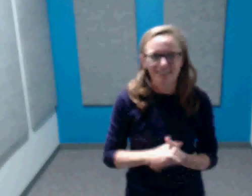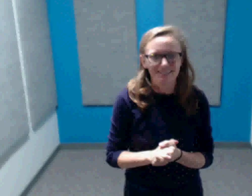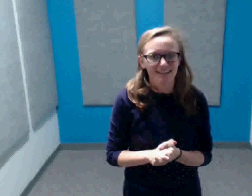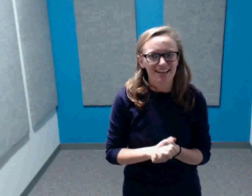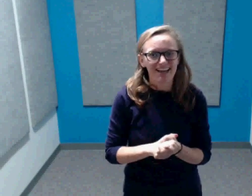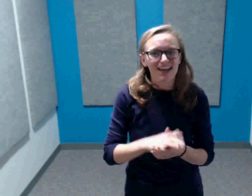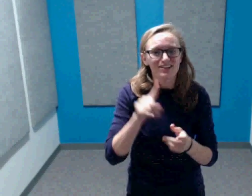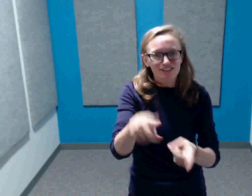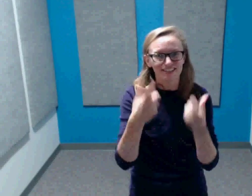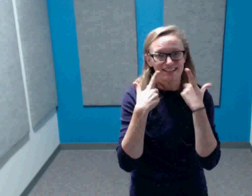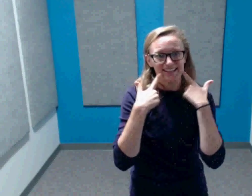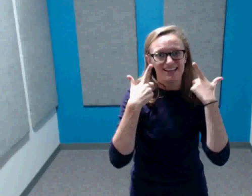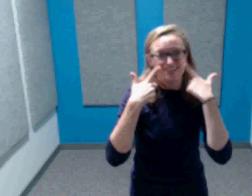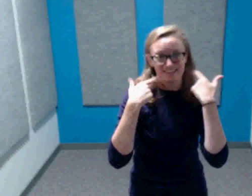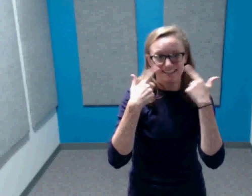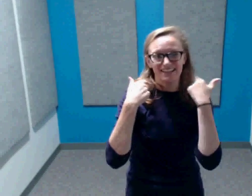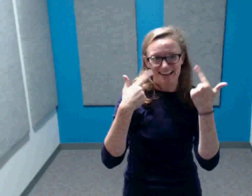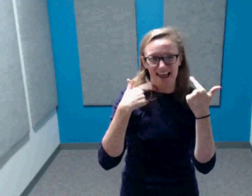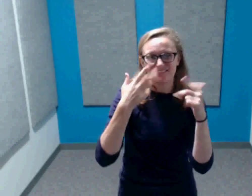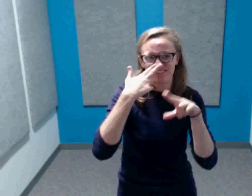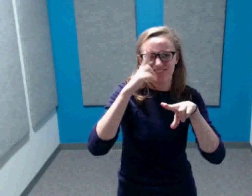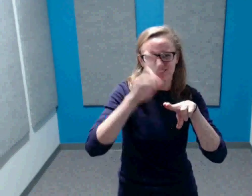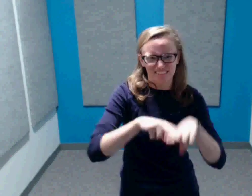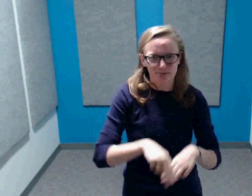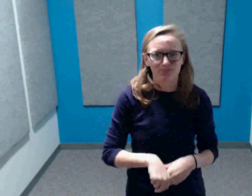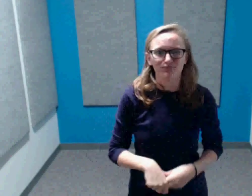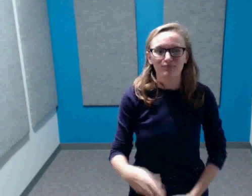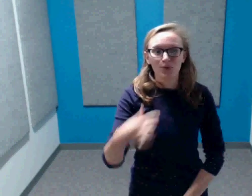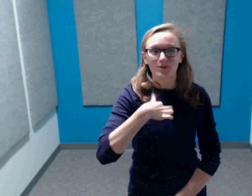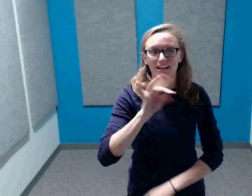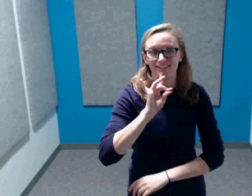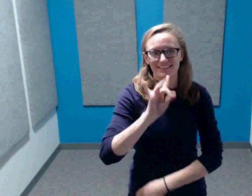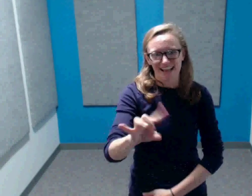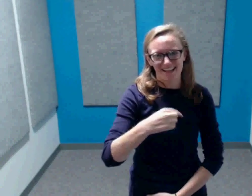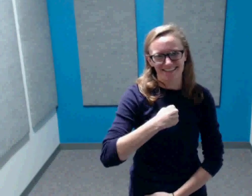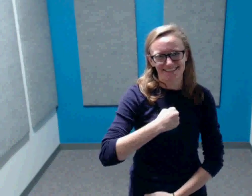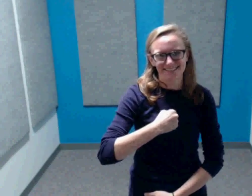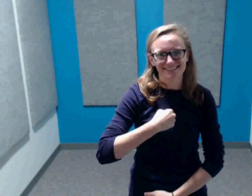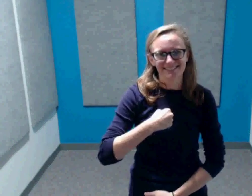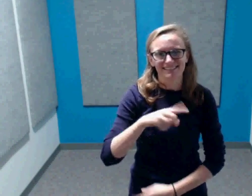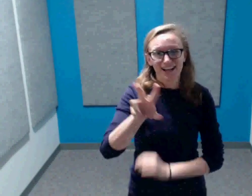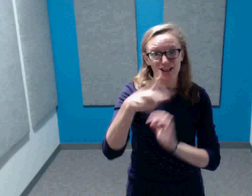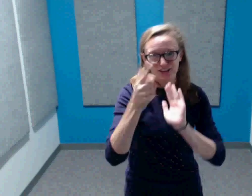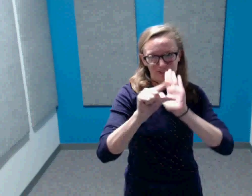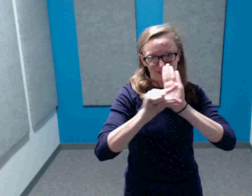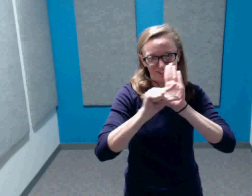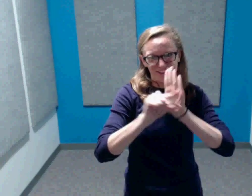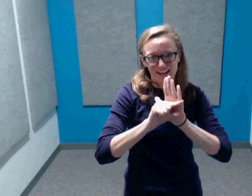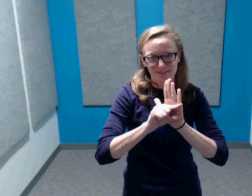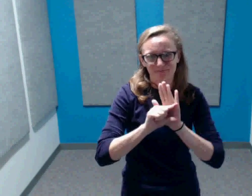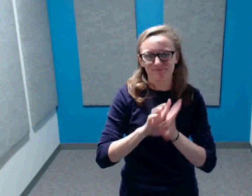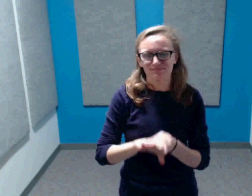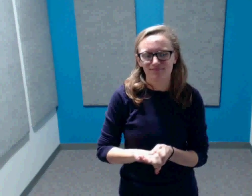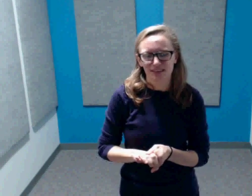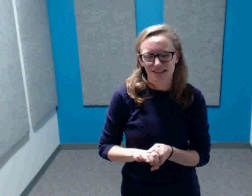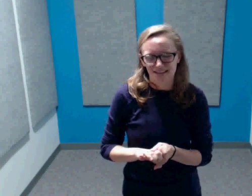it, you laugh anyway, okay? But I was 8 years old, third grade. Got them whispering at you. I don't want this